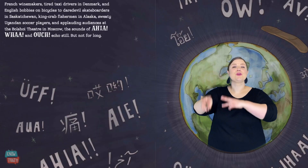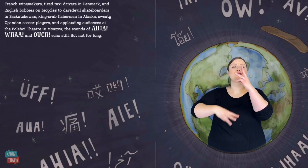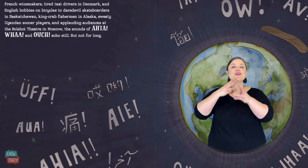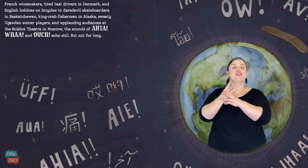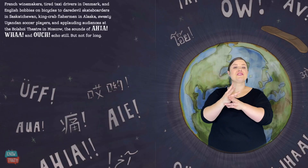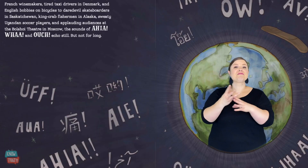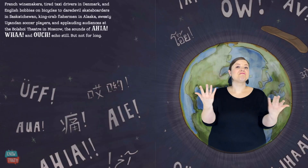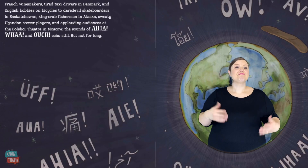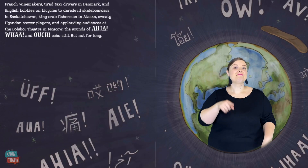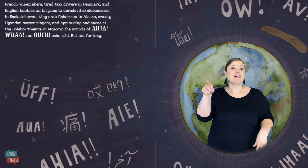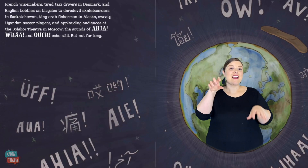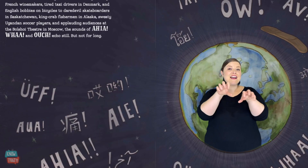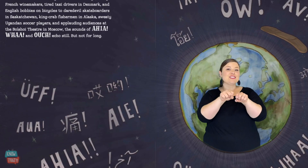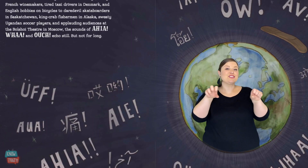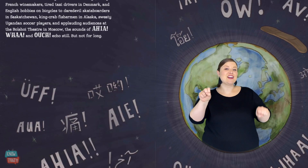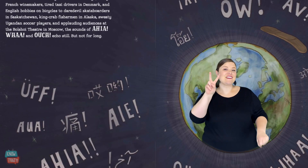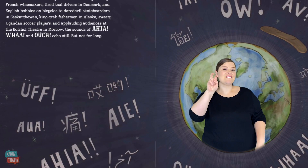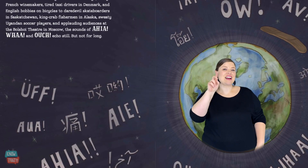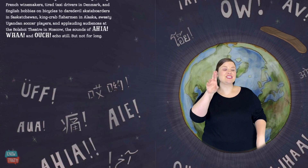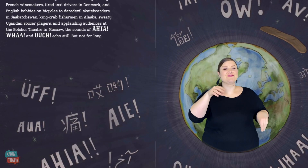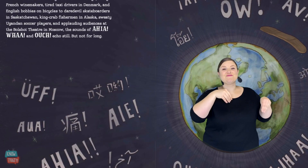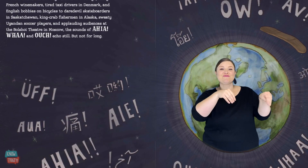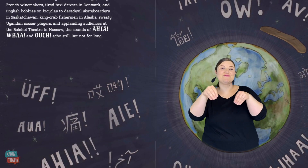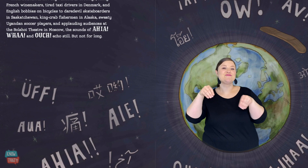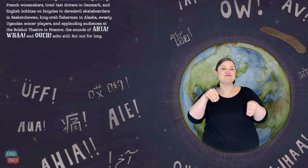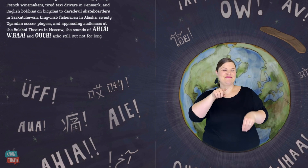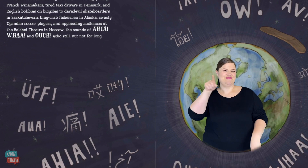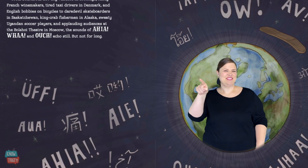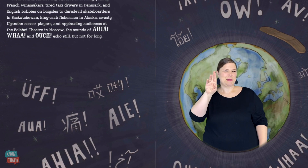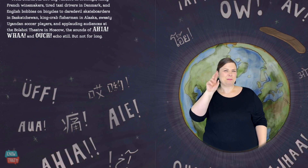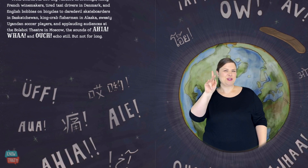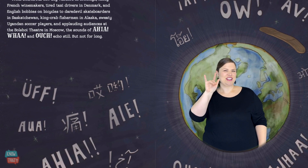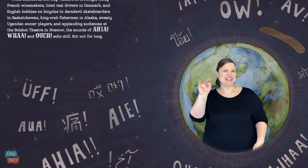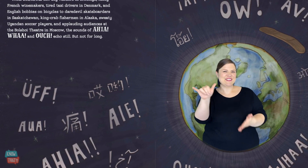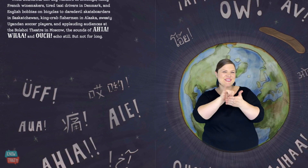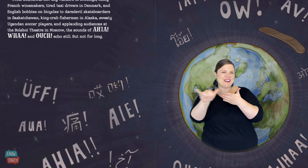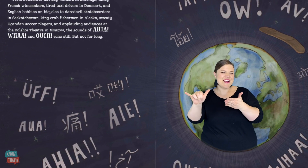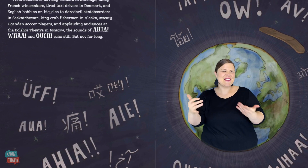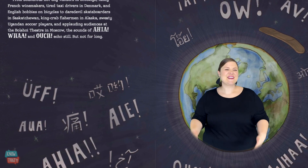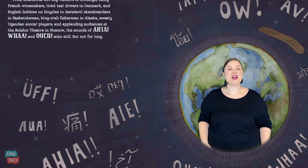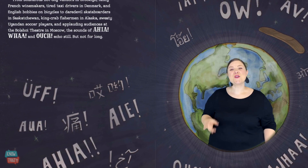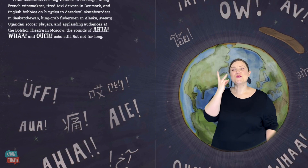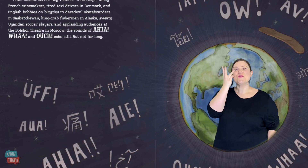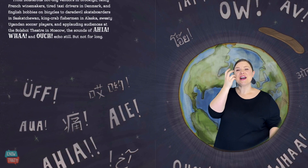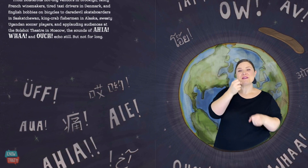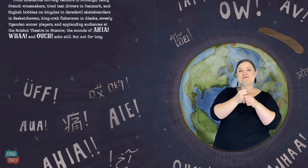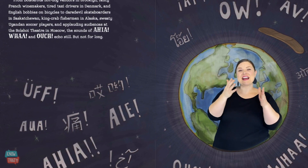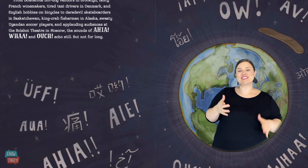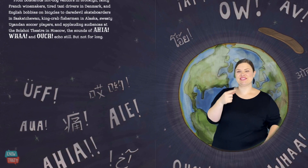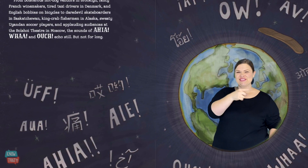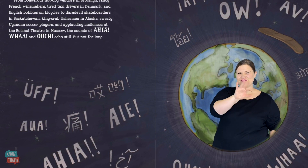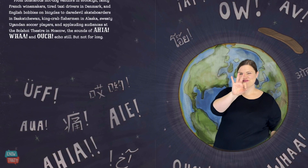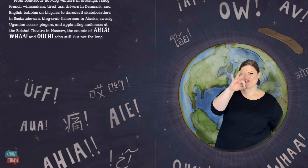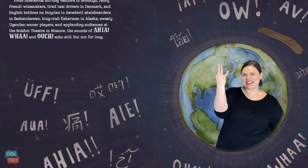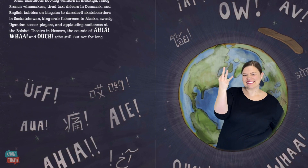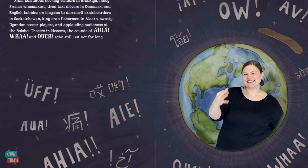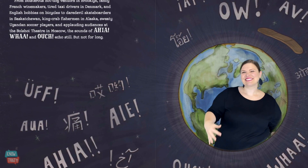From boisterous hot dog vendors in Brooklyn, fancy French winemakers, tired taxi drivers